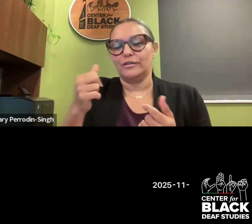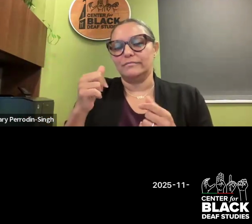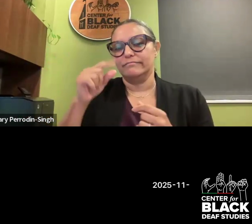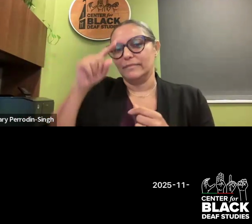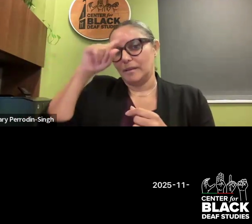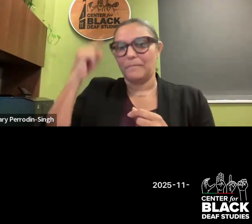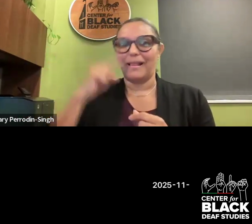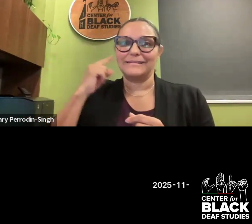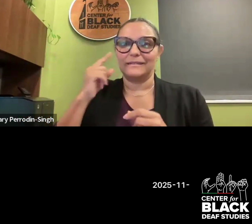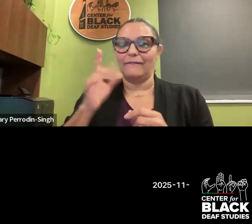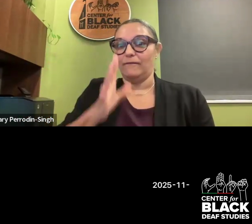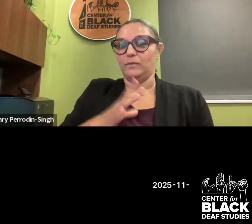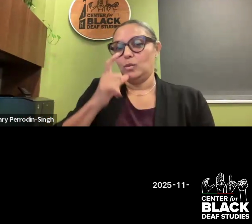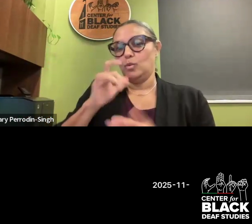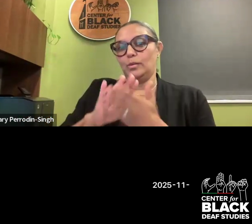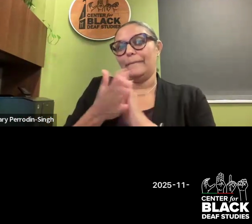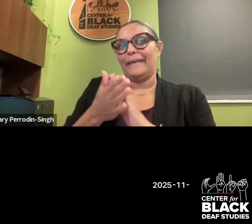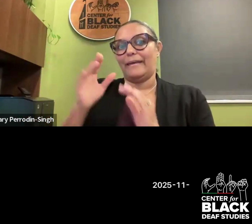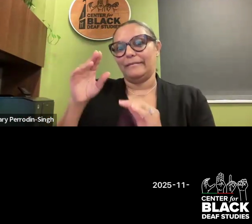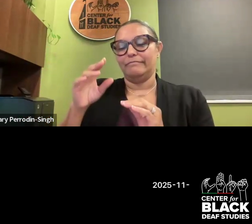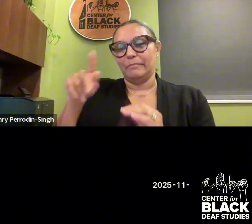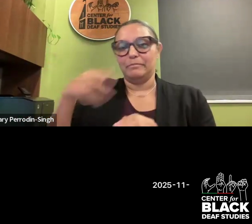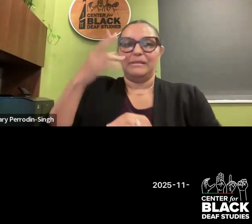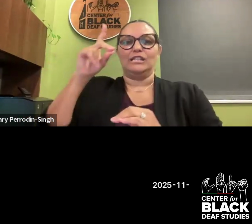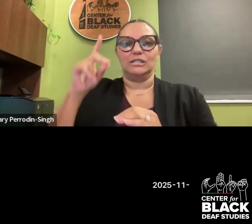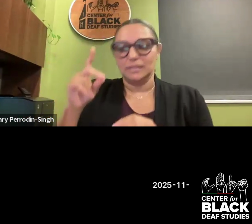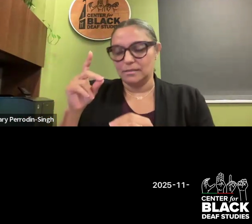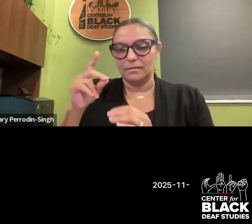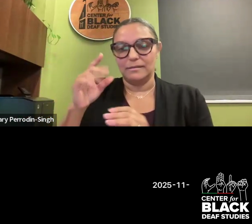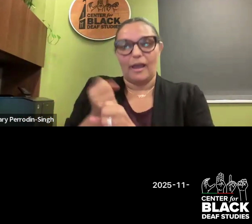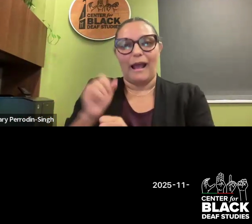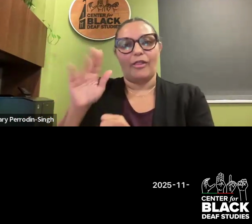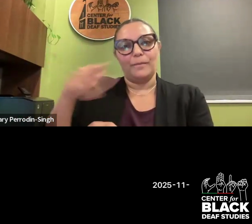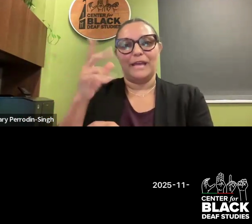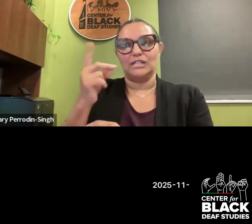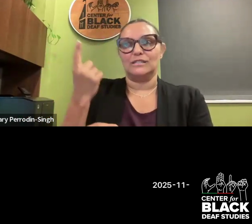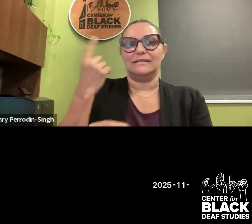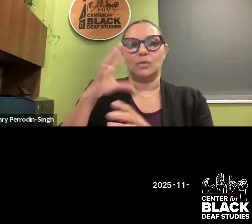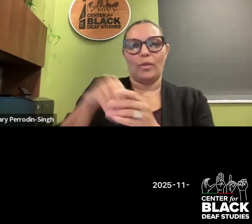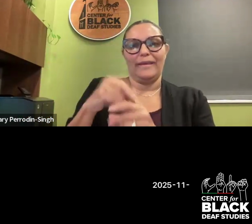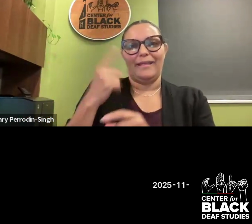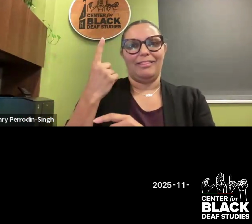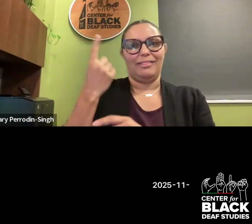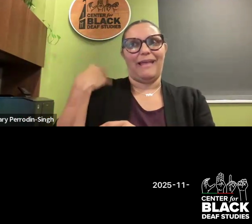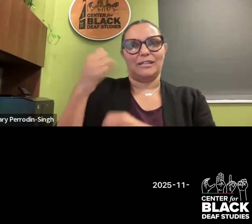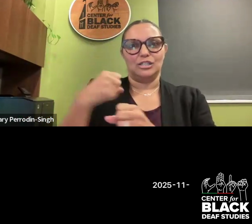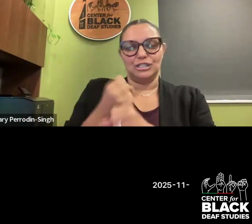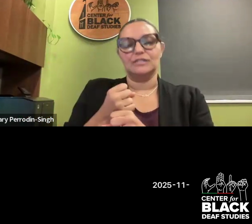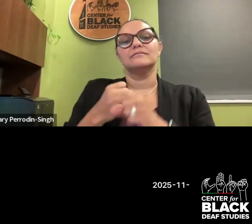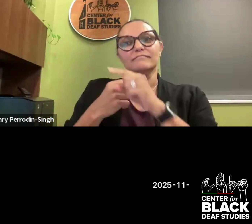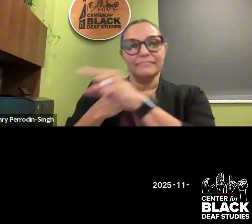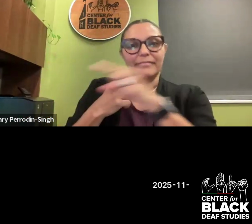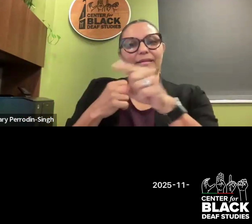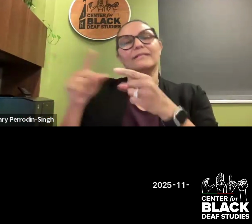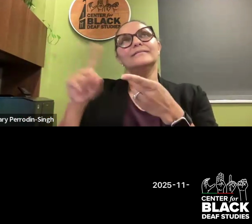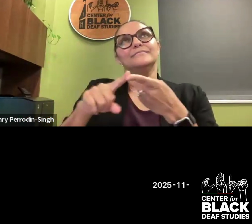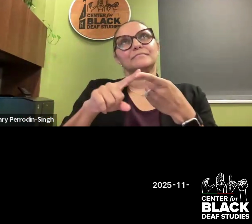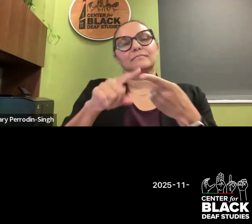We also have two other Black deaf women who earned their doctorate degree within the last year or so.